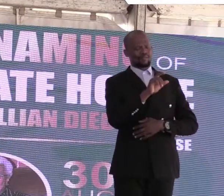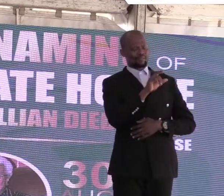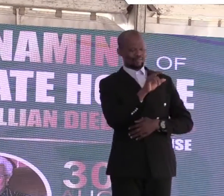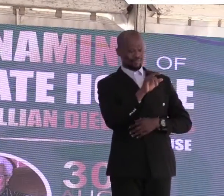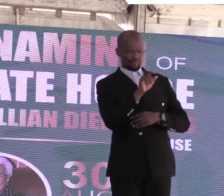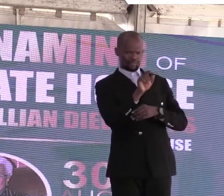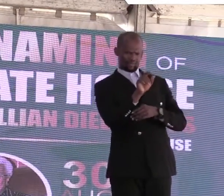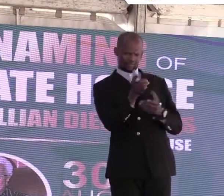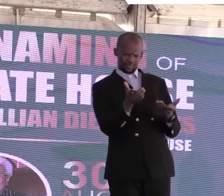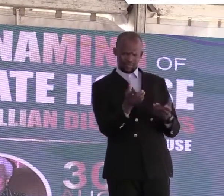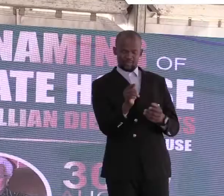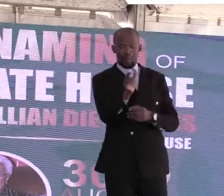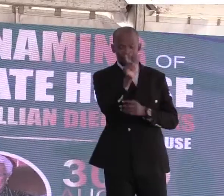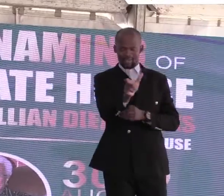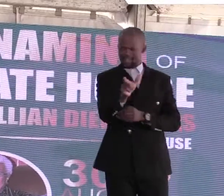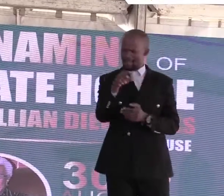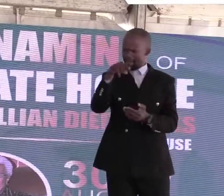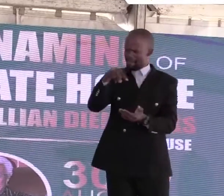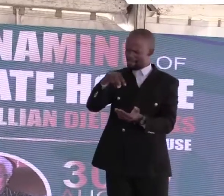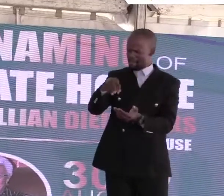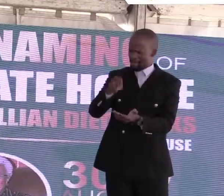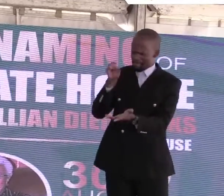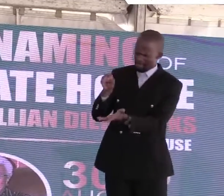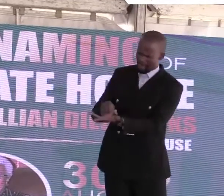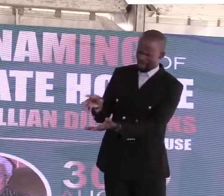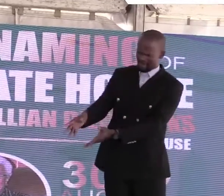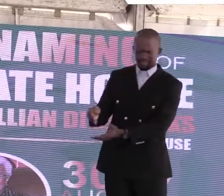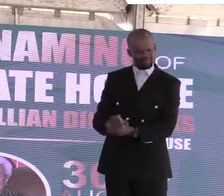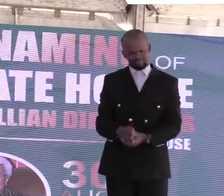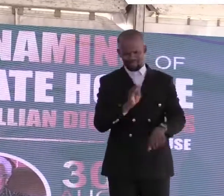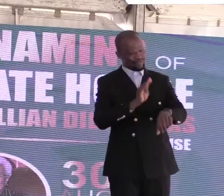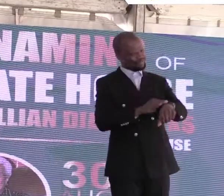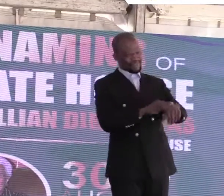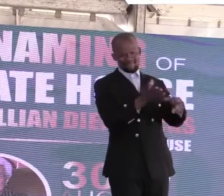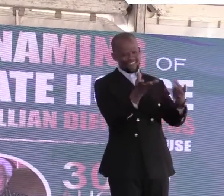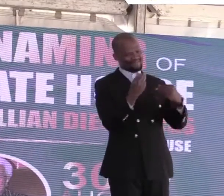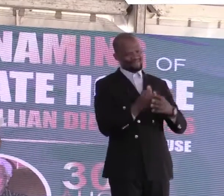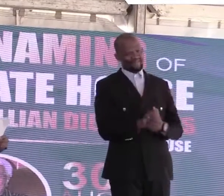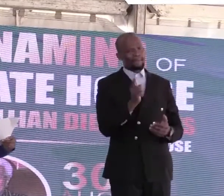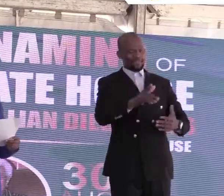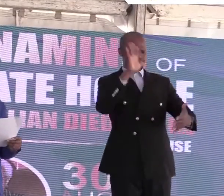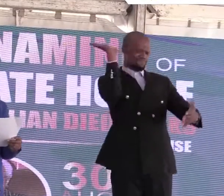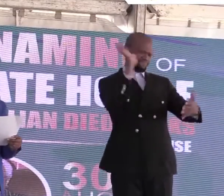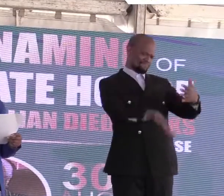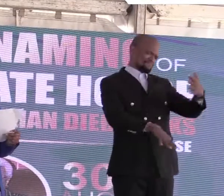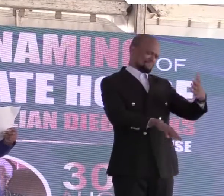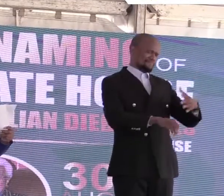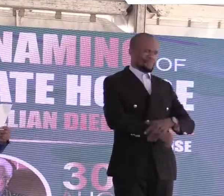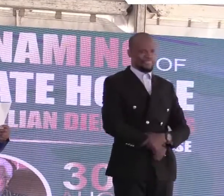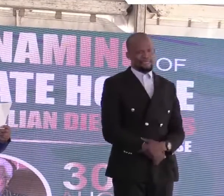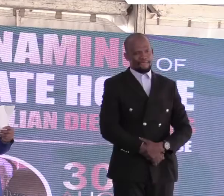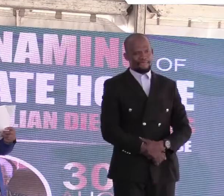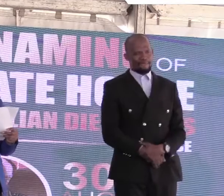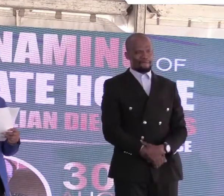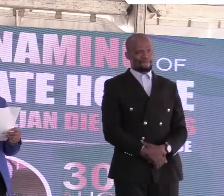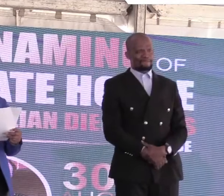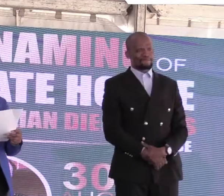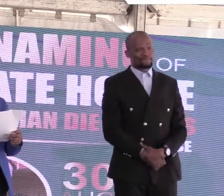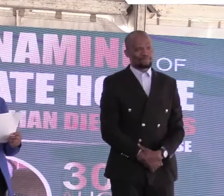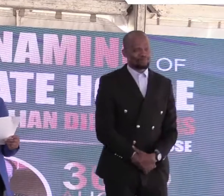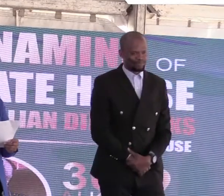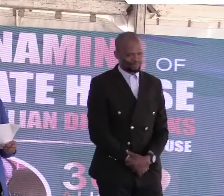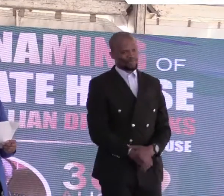muntu ebeka nepodium apha ne funa udliwa. We ought